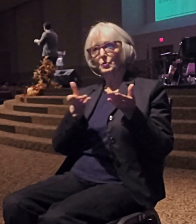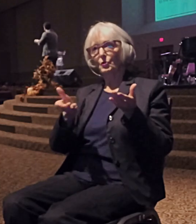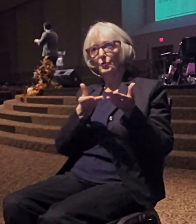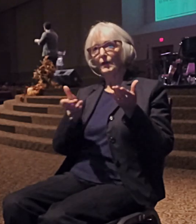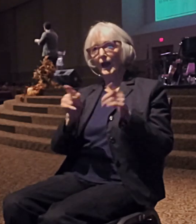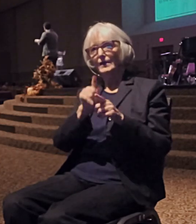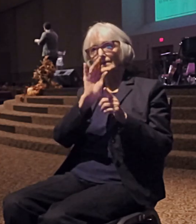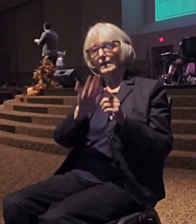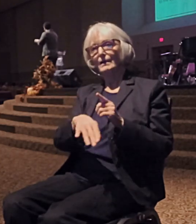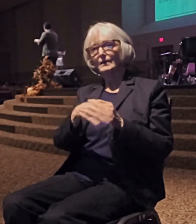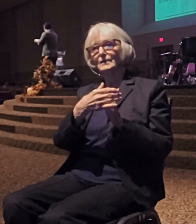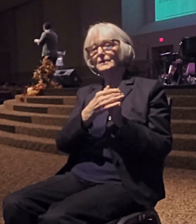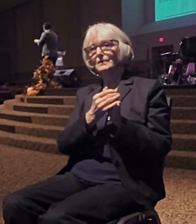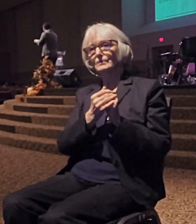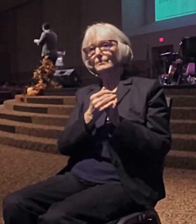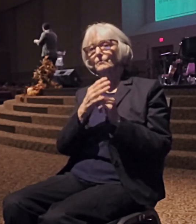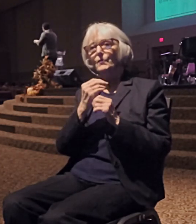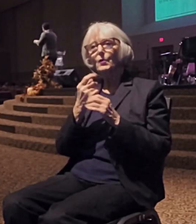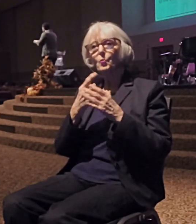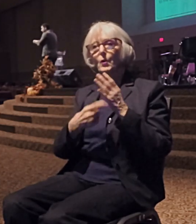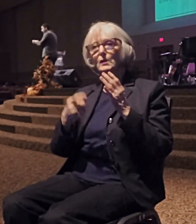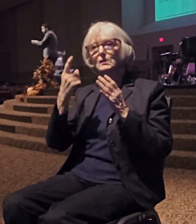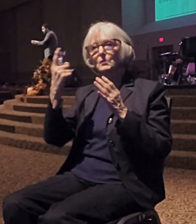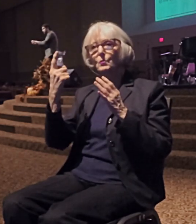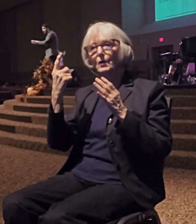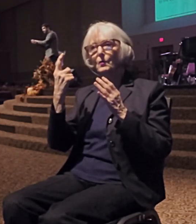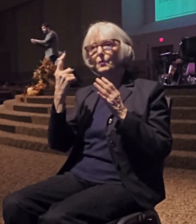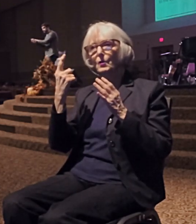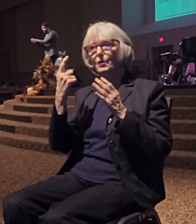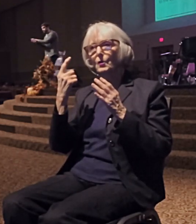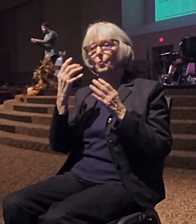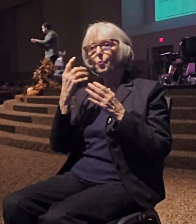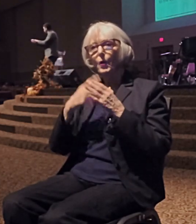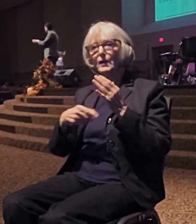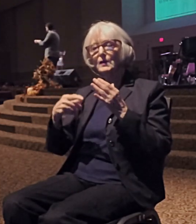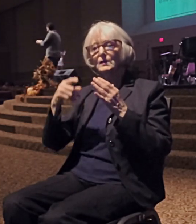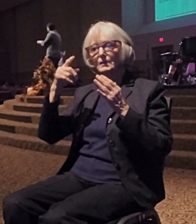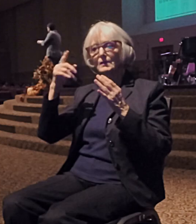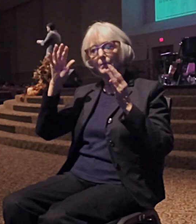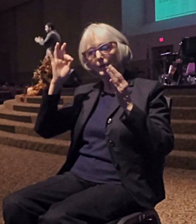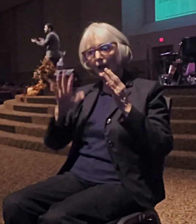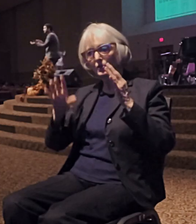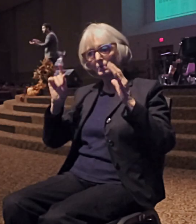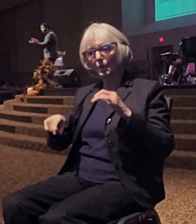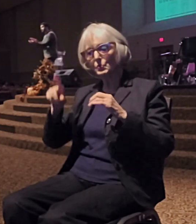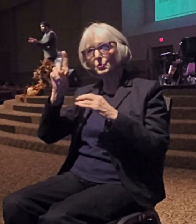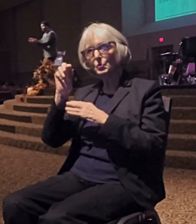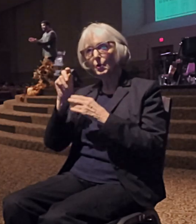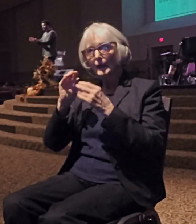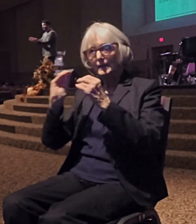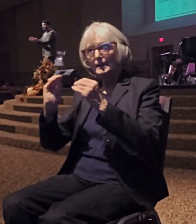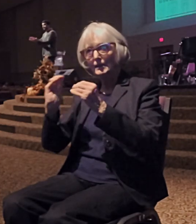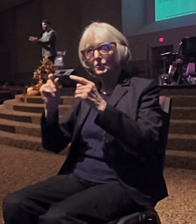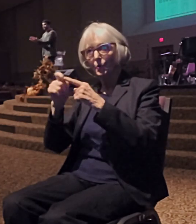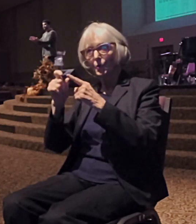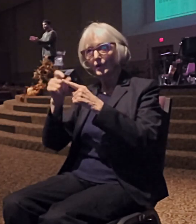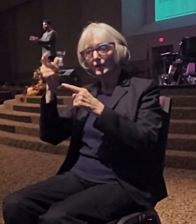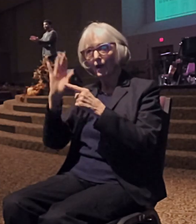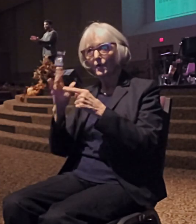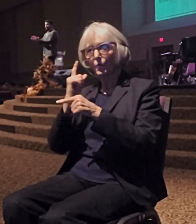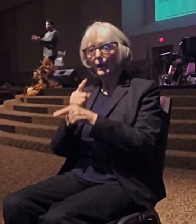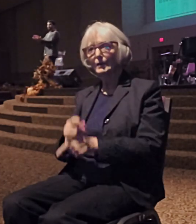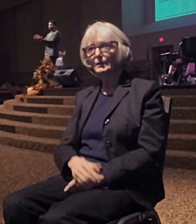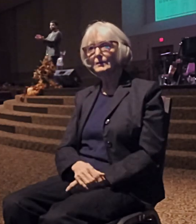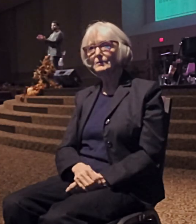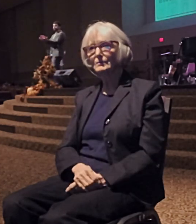pastors. And what is one of the core things a pastor is expected to do according to the qualifications? To teach the Word of God rightly.